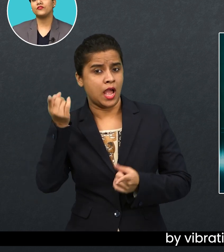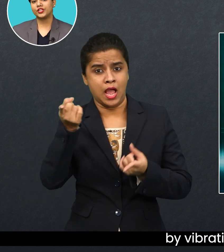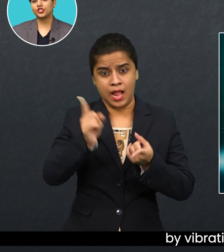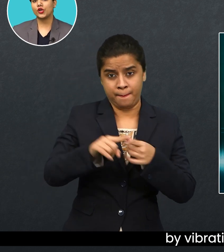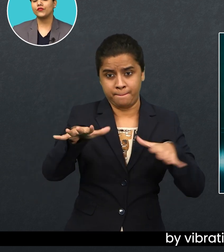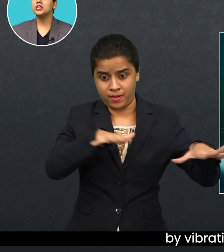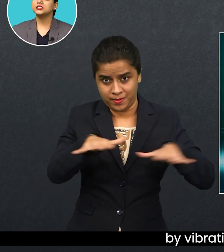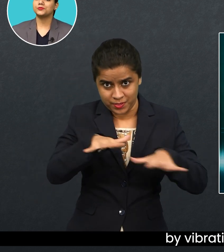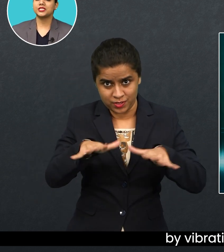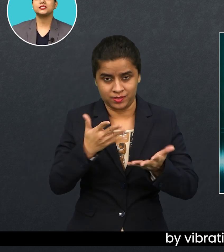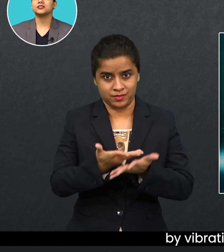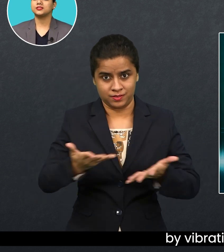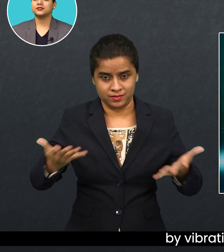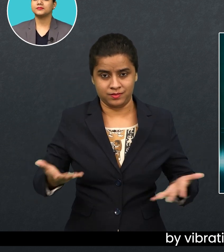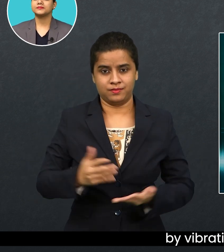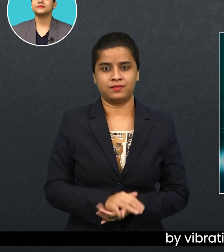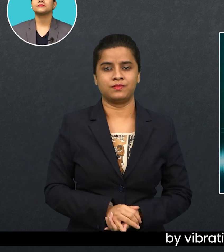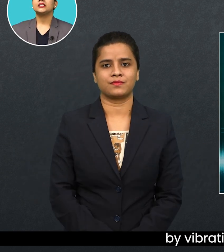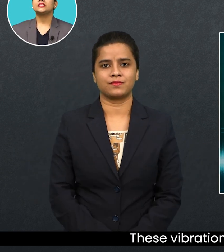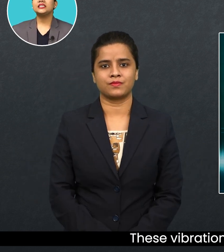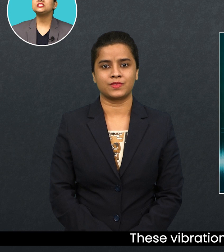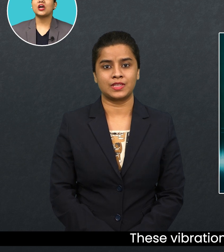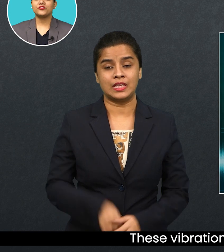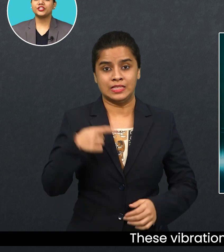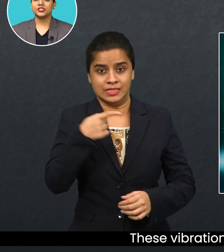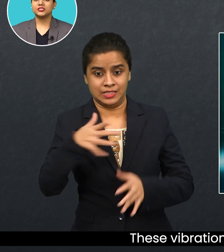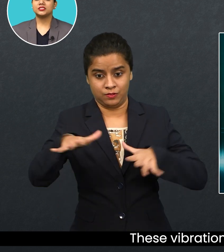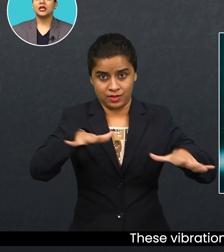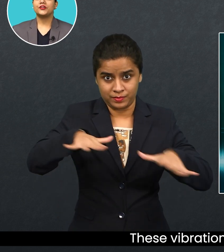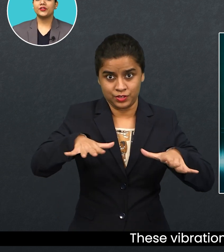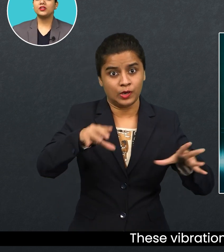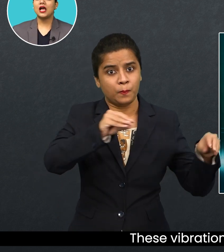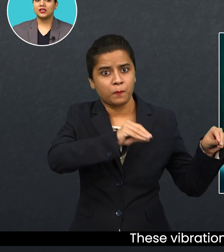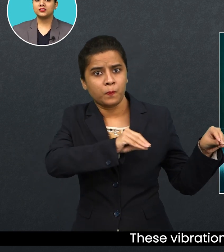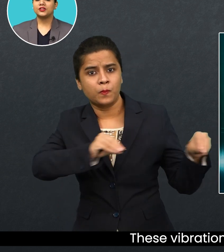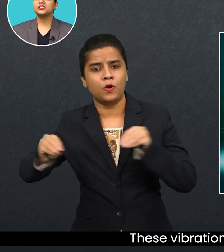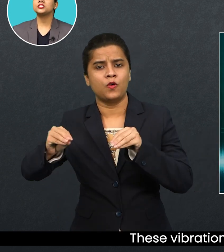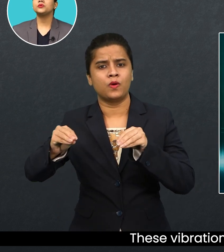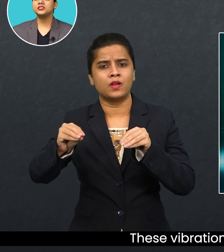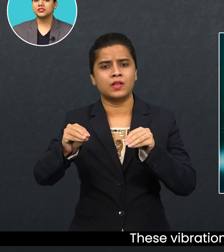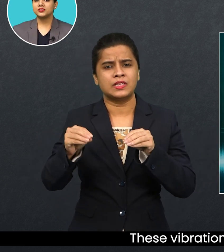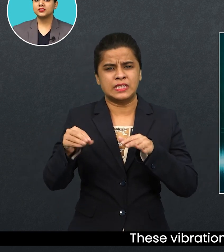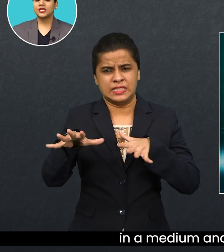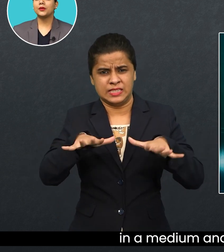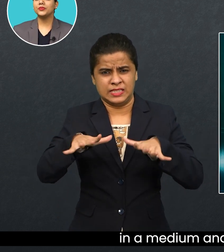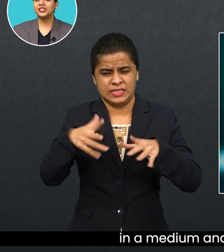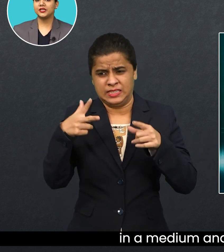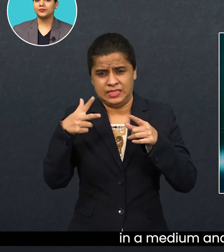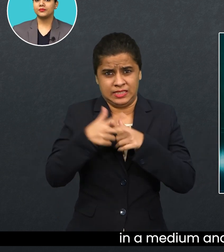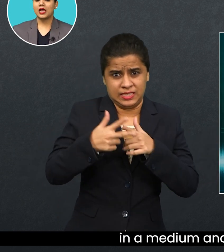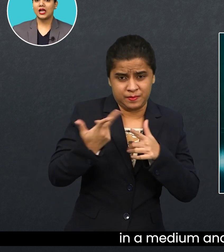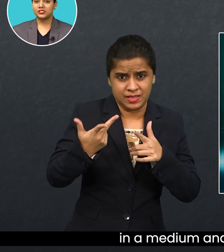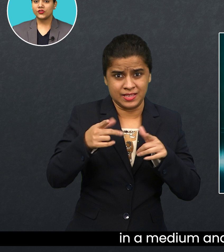by vibration of substances. These vibrations travel as disturbances in a